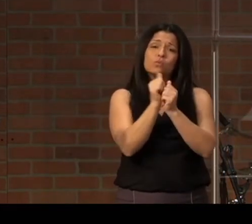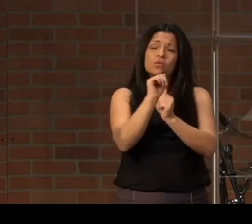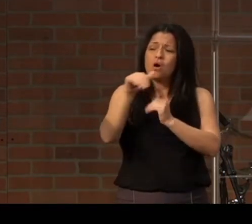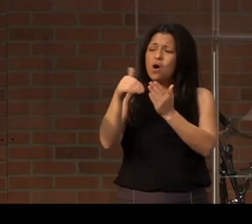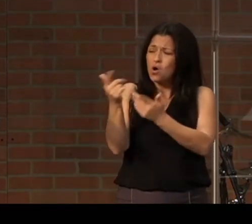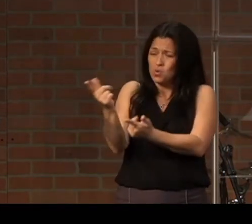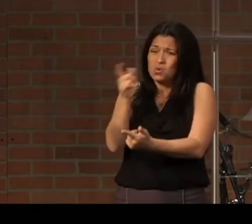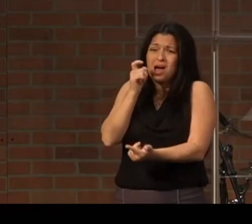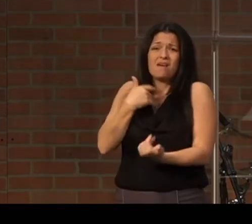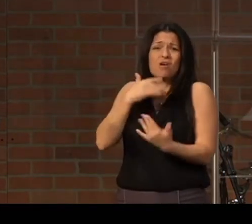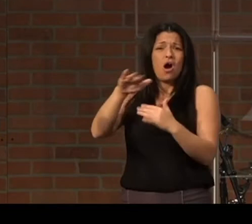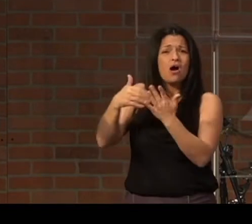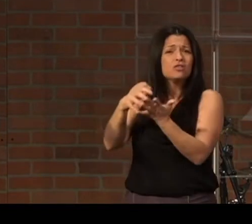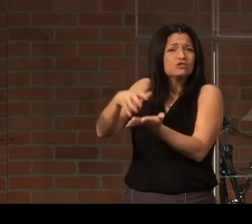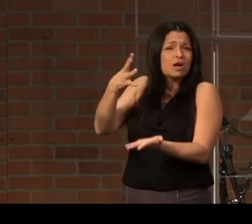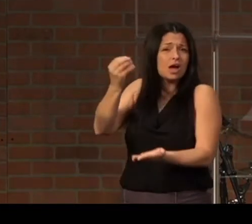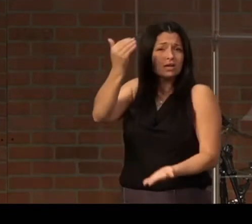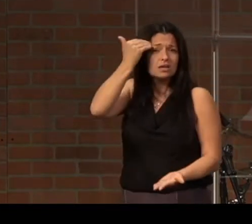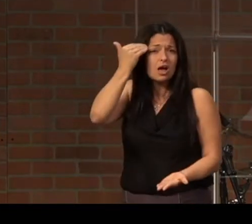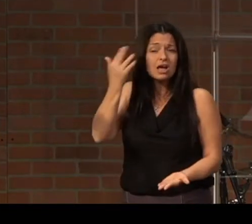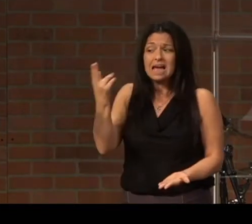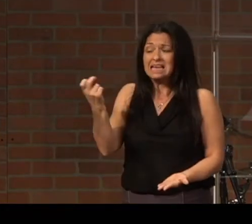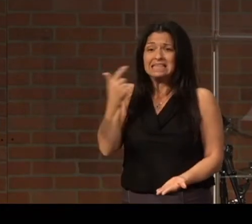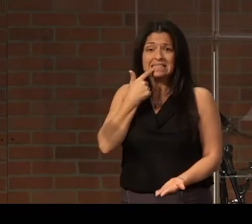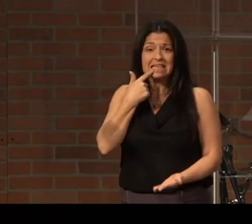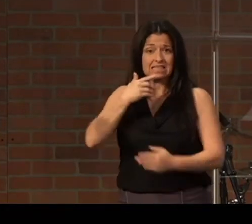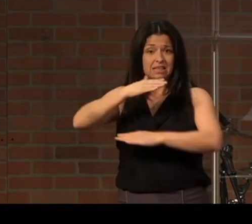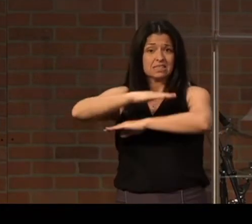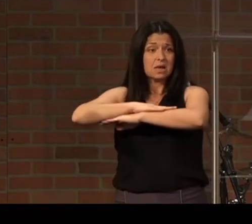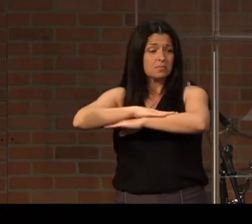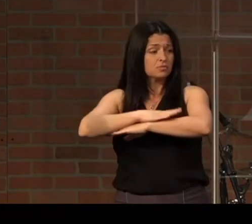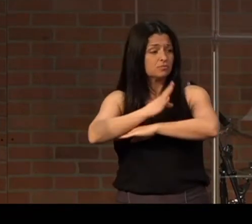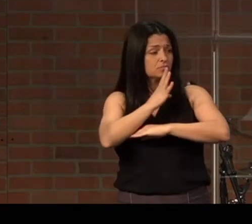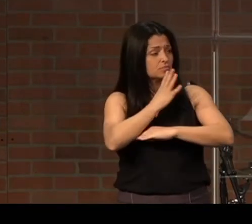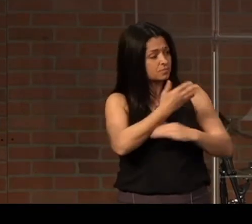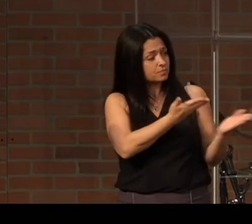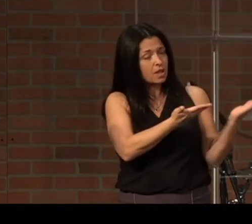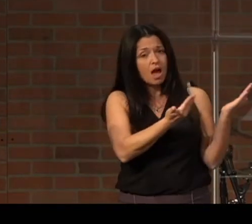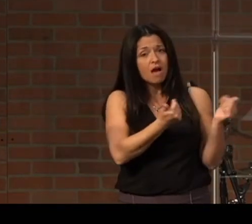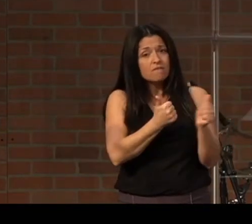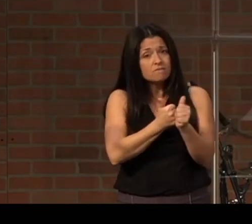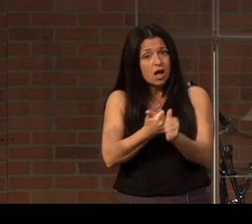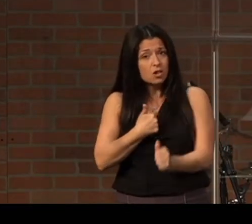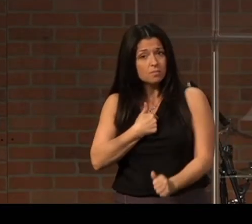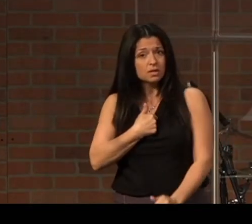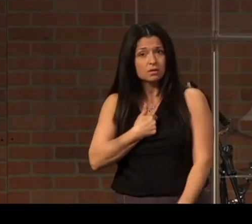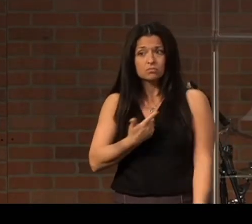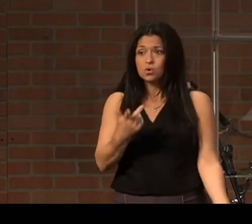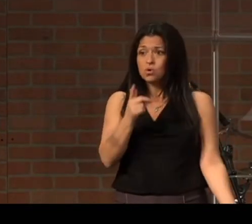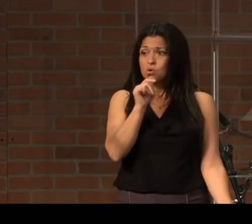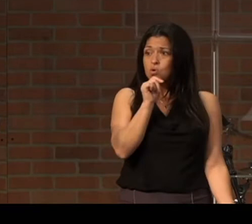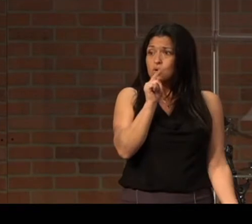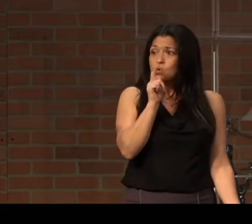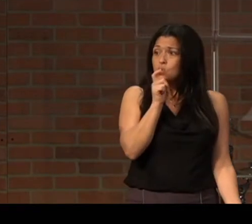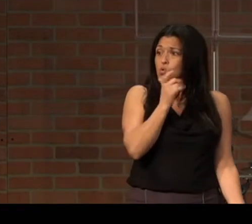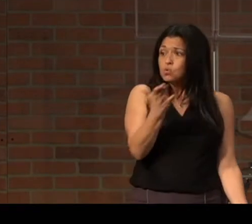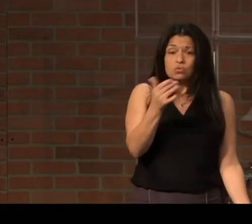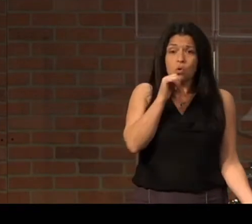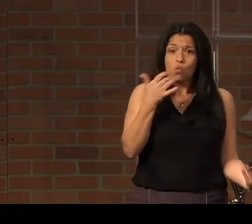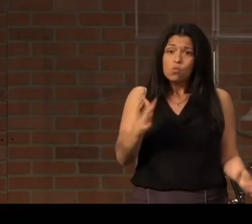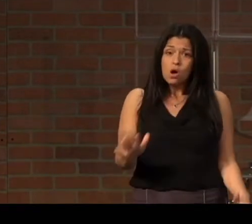of wisdom and knowledge. And when he says to us at the breakfast table, follow me, who wouldn't want to? Who would